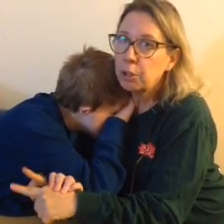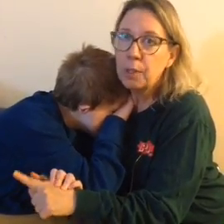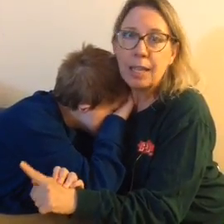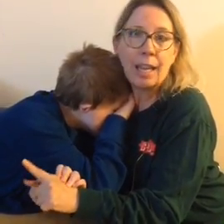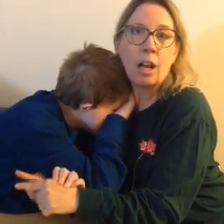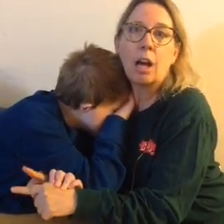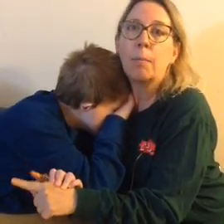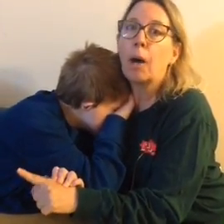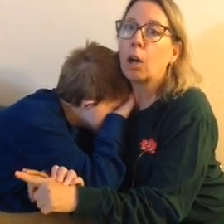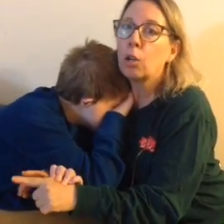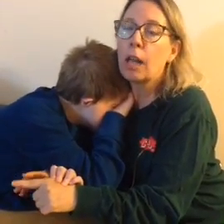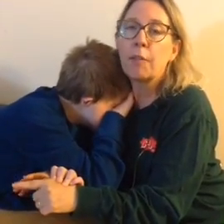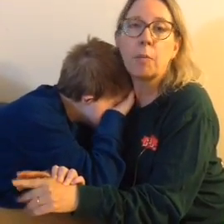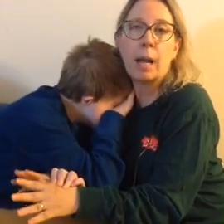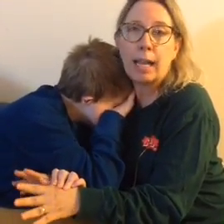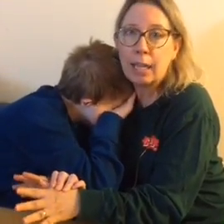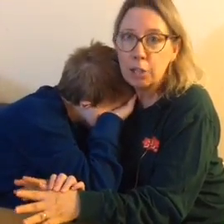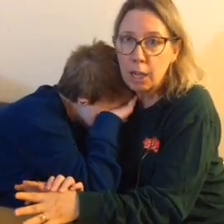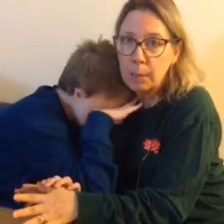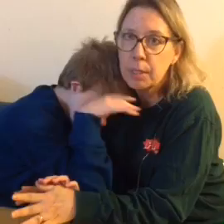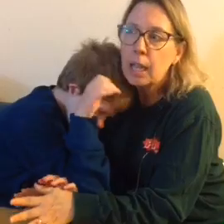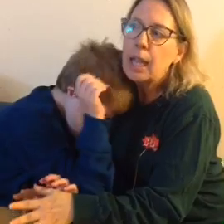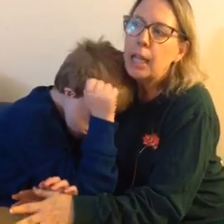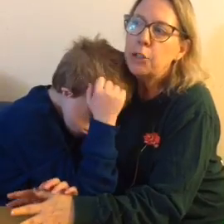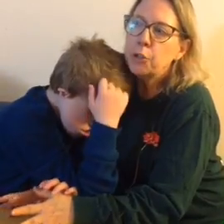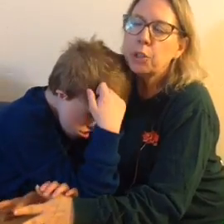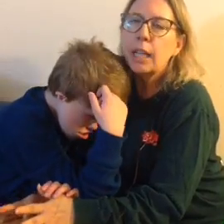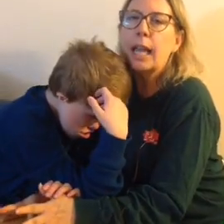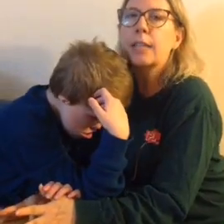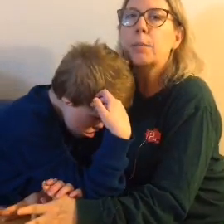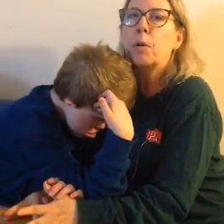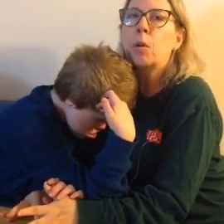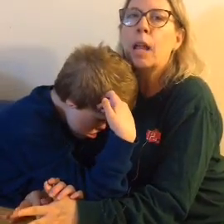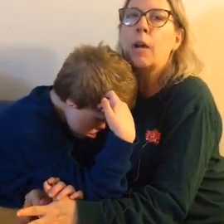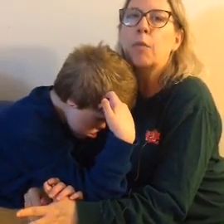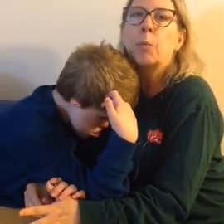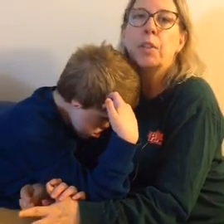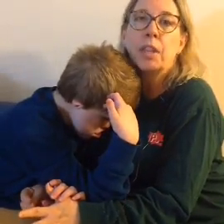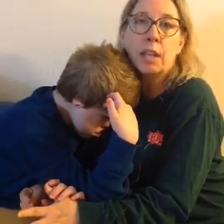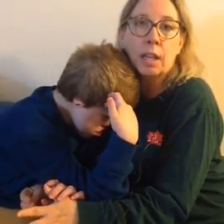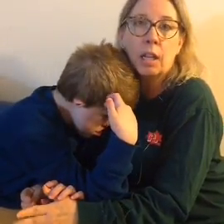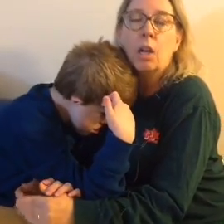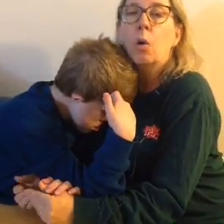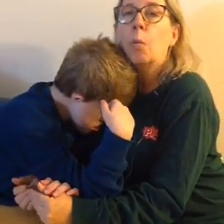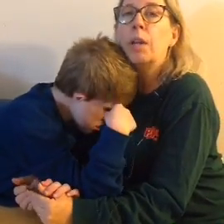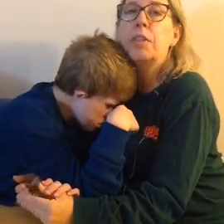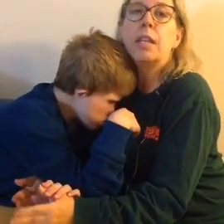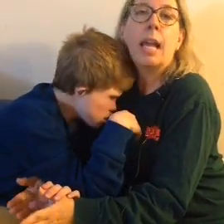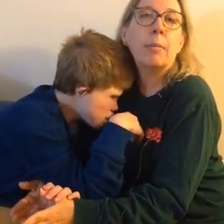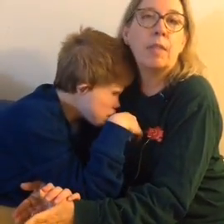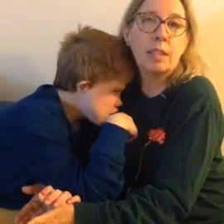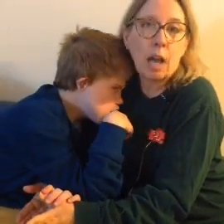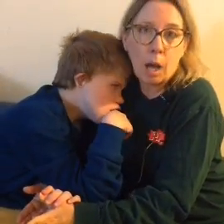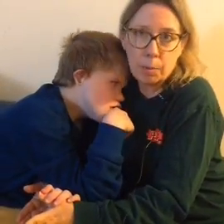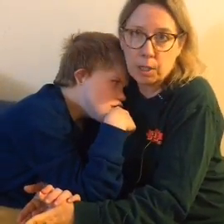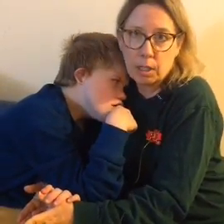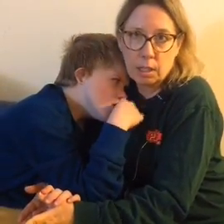He cannot model after my hand shapes. He truly has to pull out from within what the name of this object